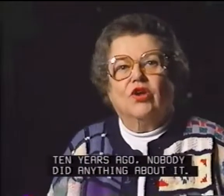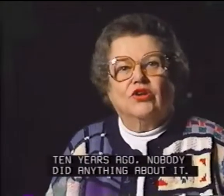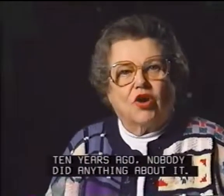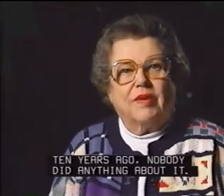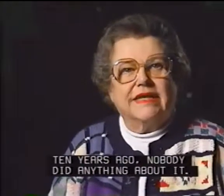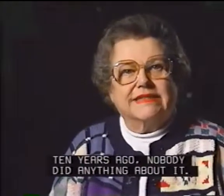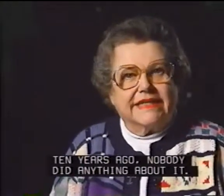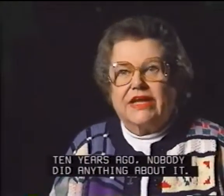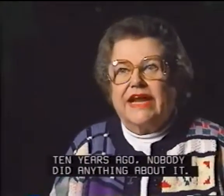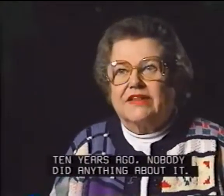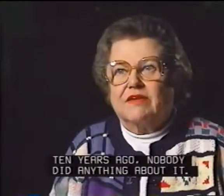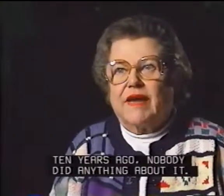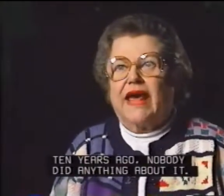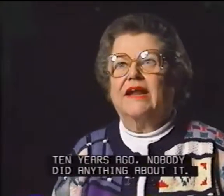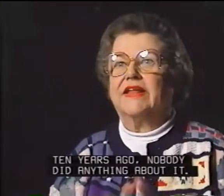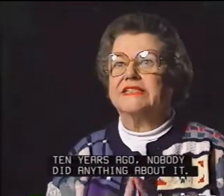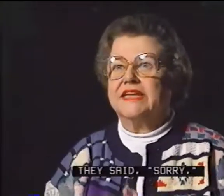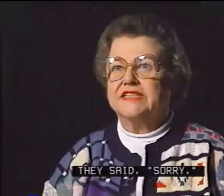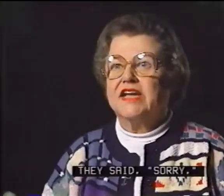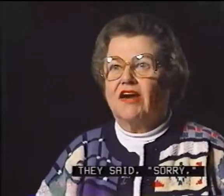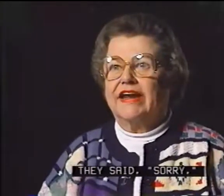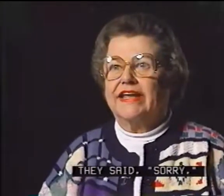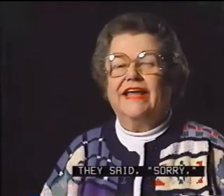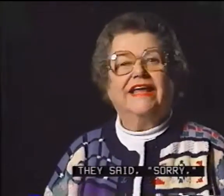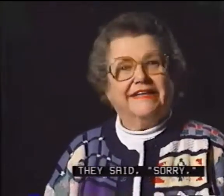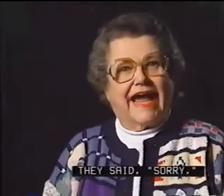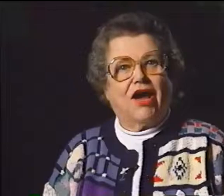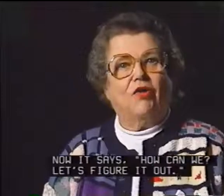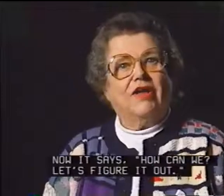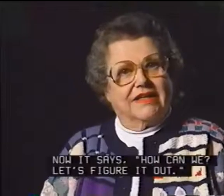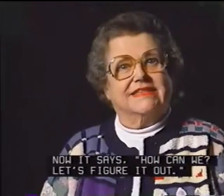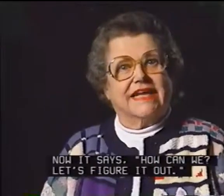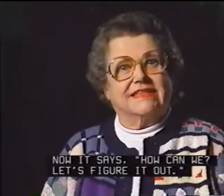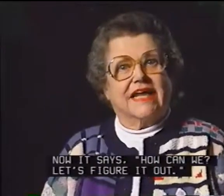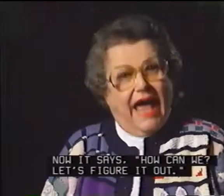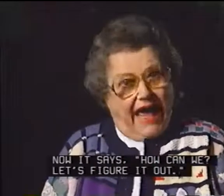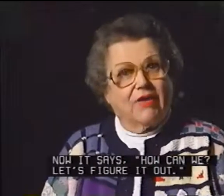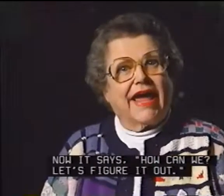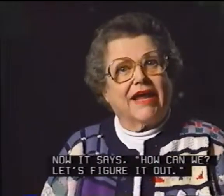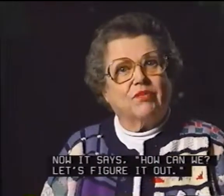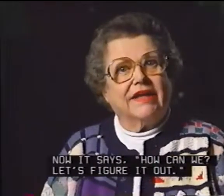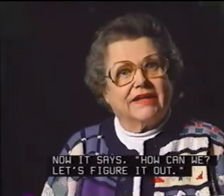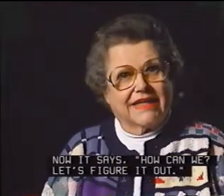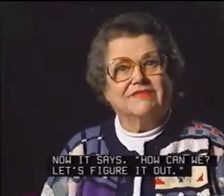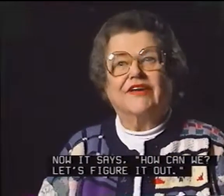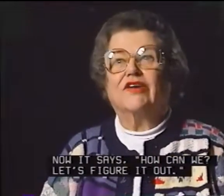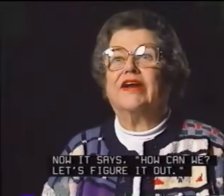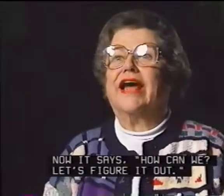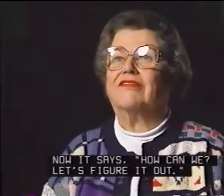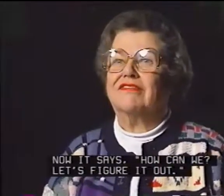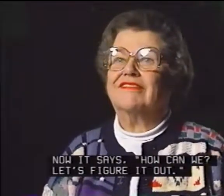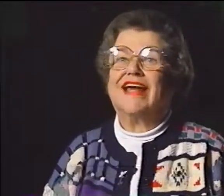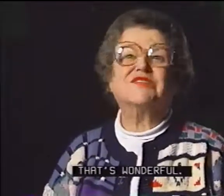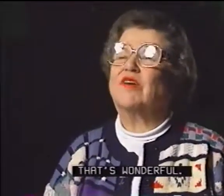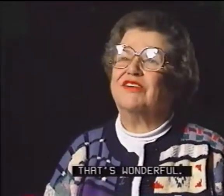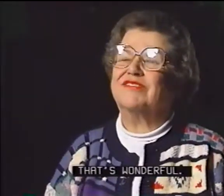nobody did anything about it. They said, sorry. Now, it says, how can we? Let's figure it out. That's wonderful.